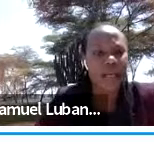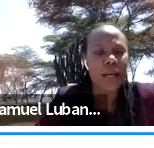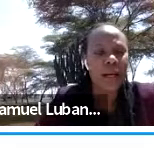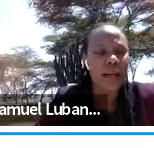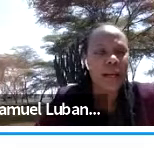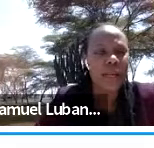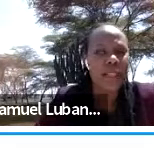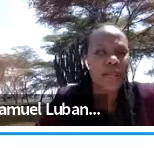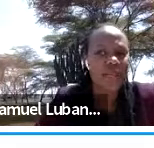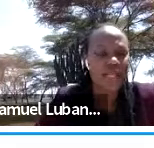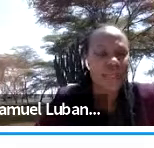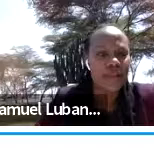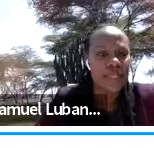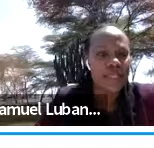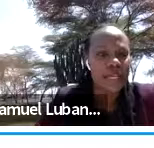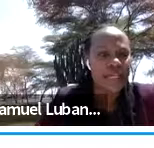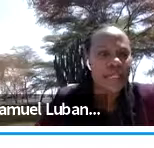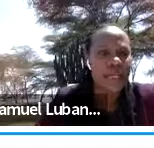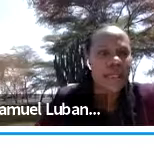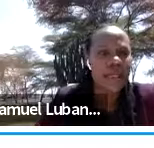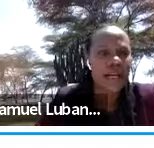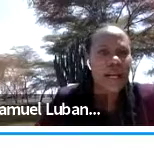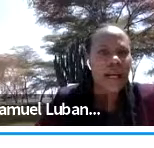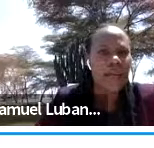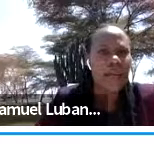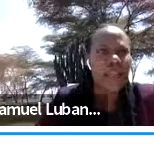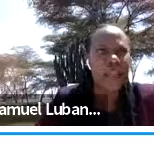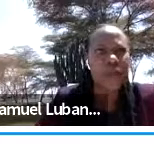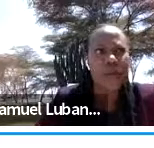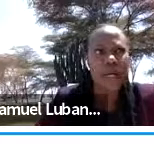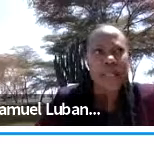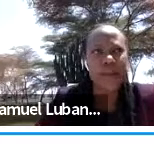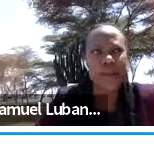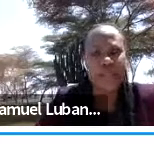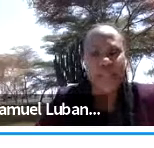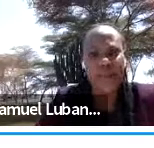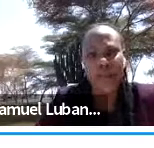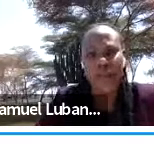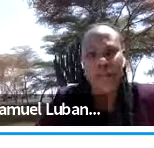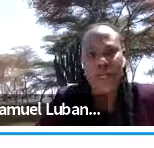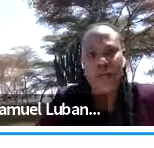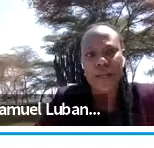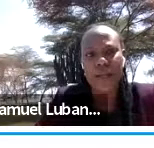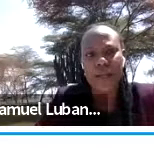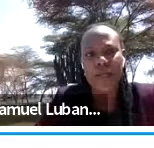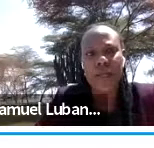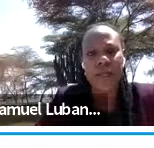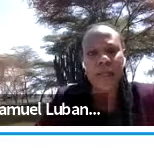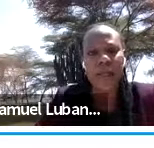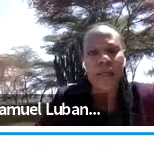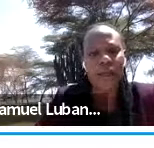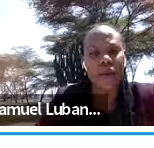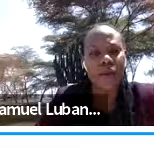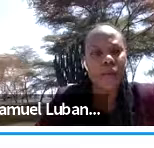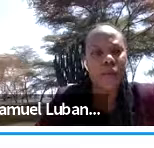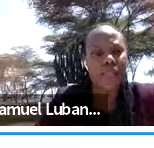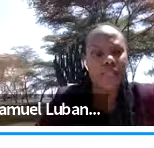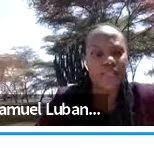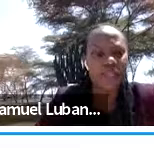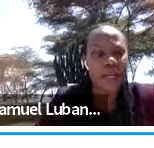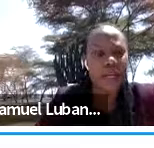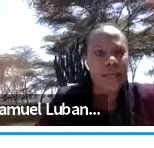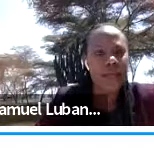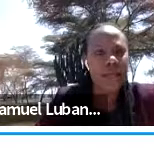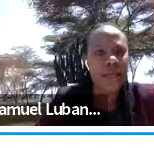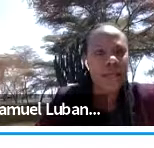underweight, but I'll be specific in stunting. I think you heard in the president's speech read by the Honorable